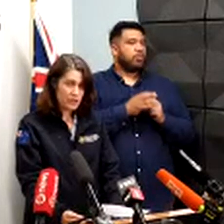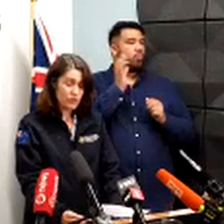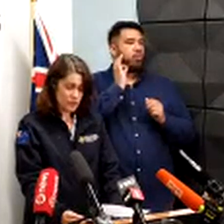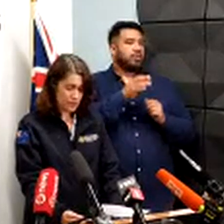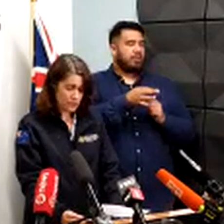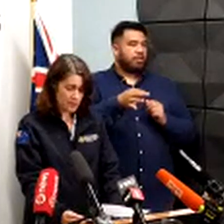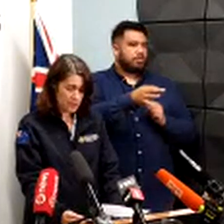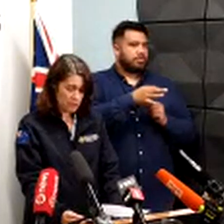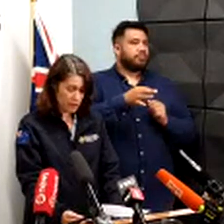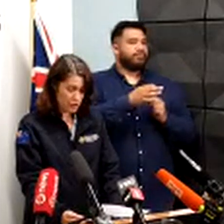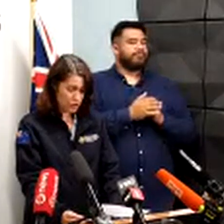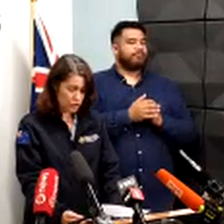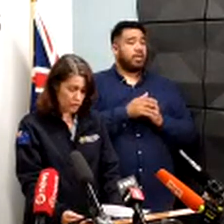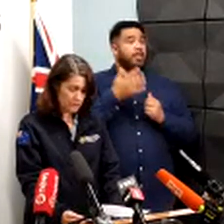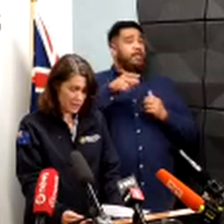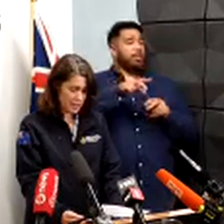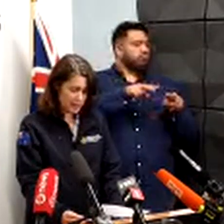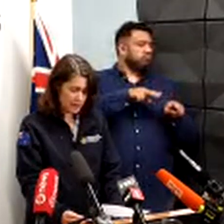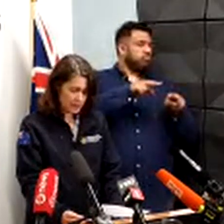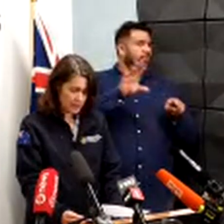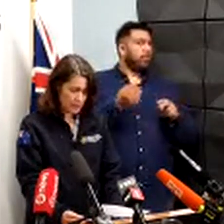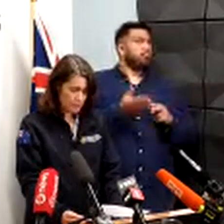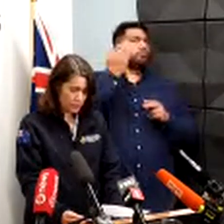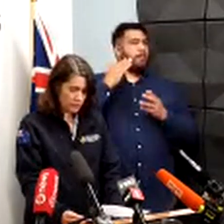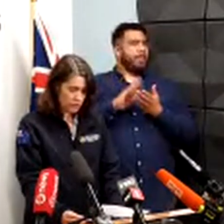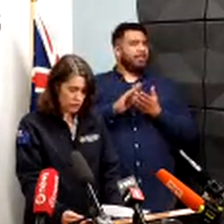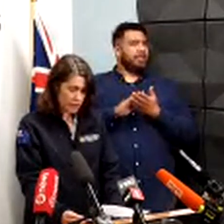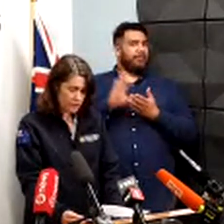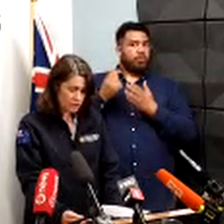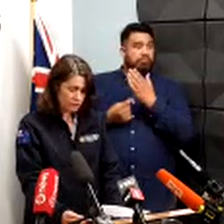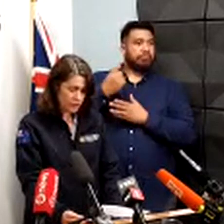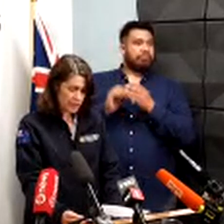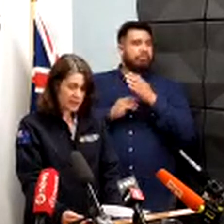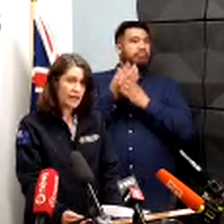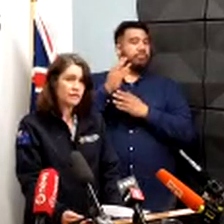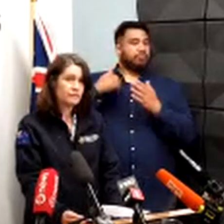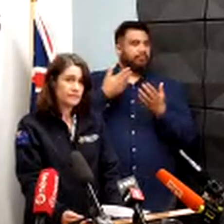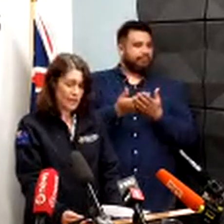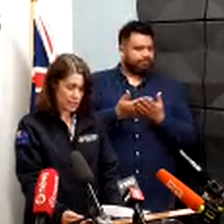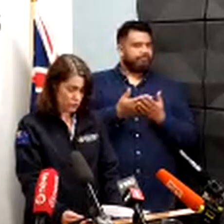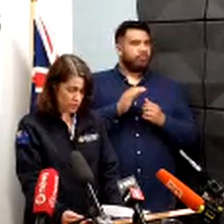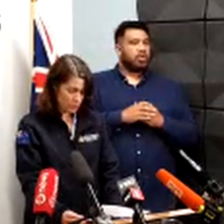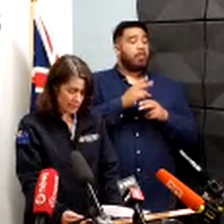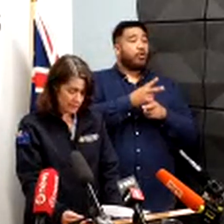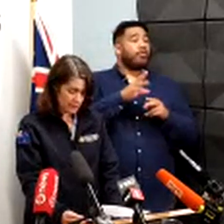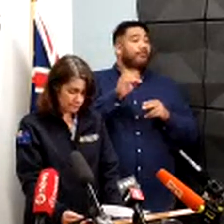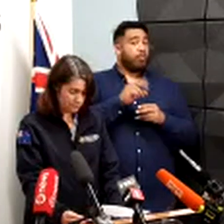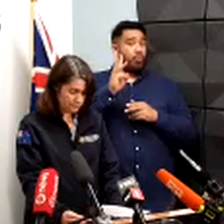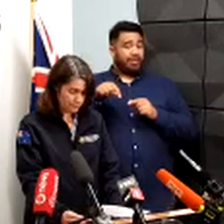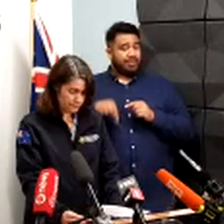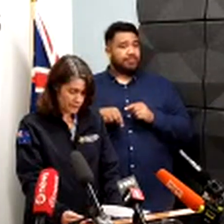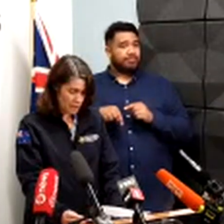and have been doing so since the eruption occurred on Monday, both from on the ground in Whakatane and also in